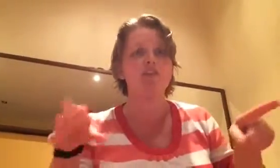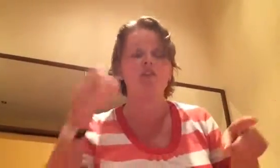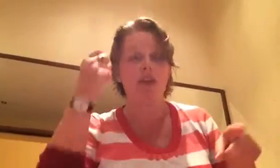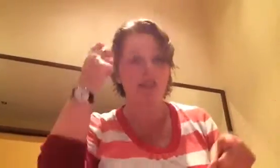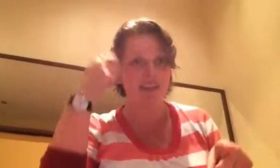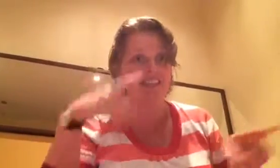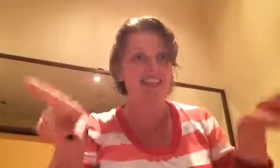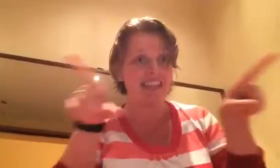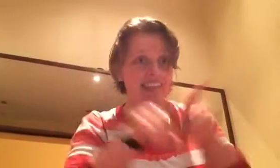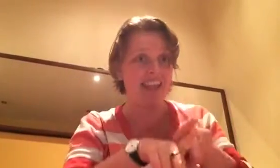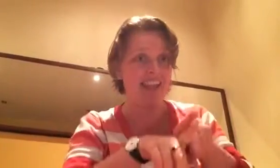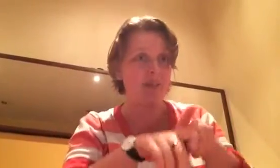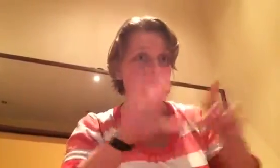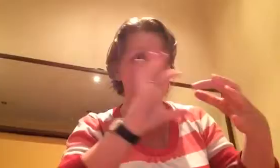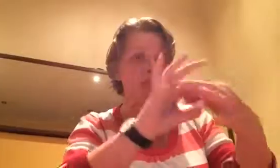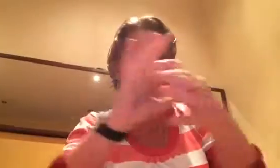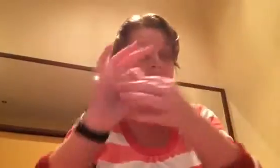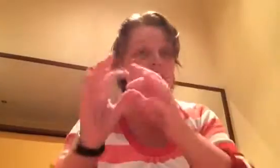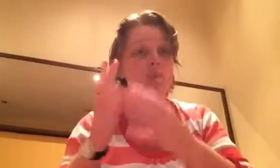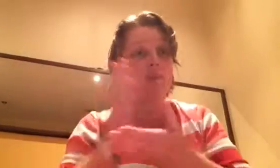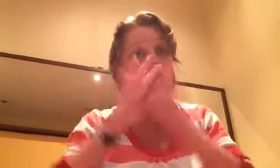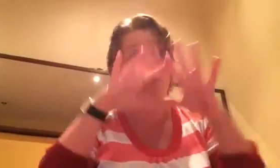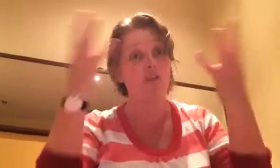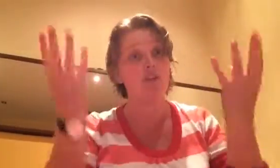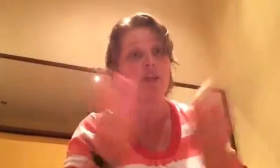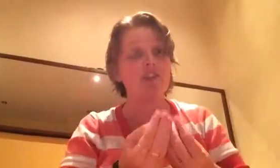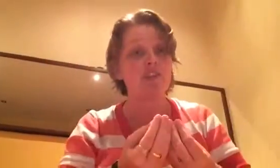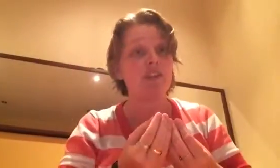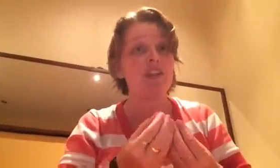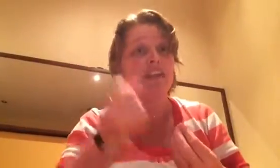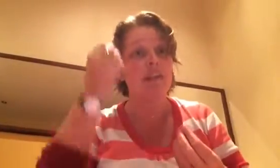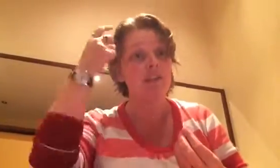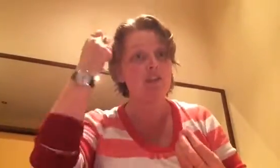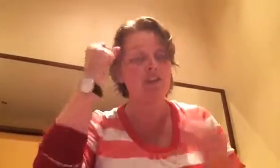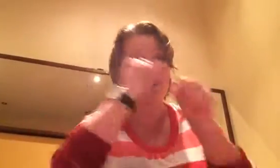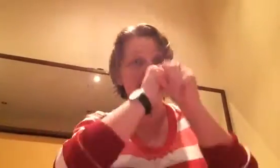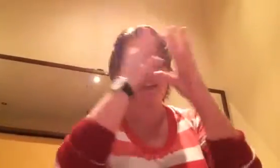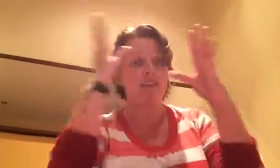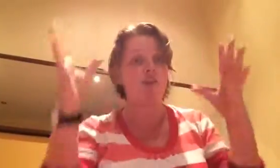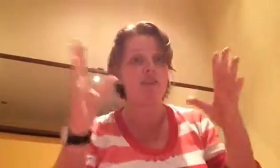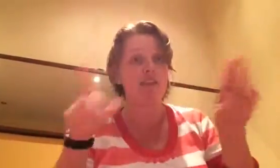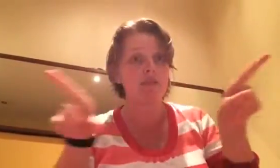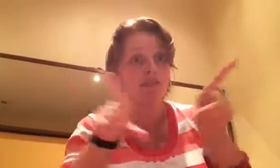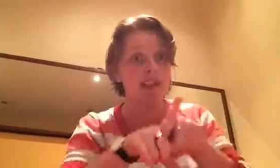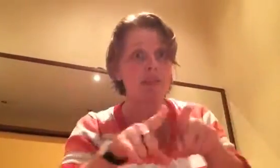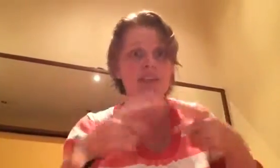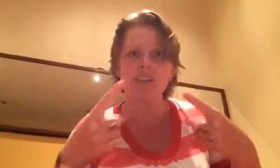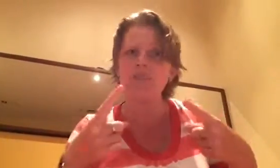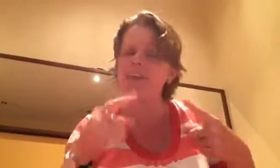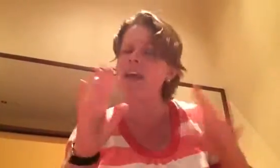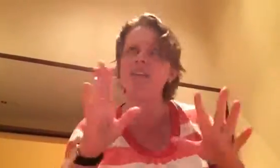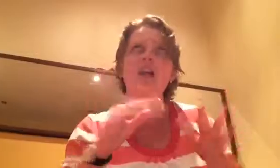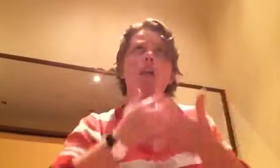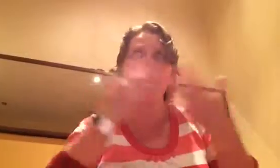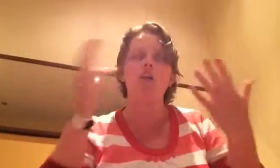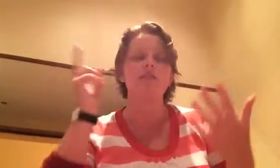you have to understand same in order to make links with the world around you. If you don't understand the concept of same and different, and lots